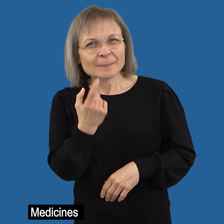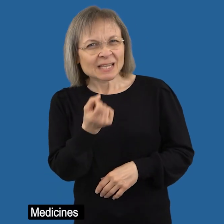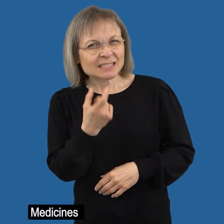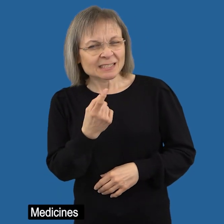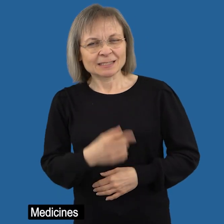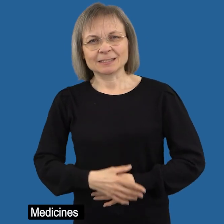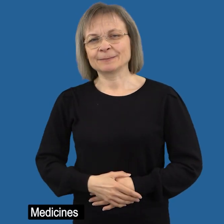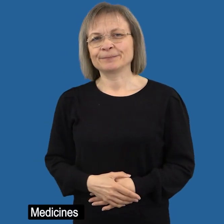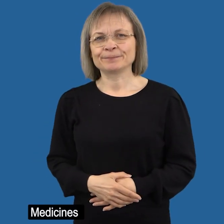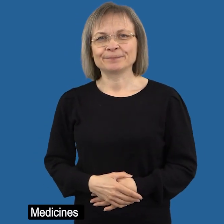Medicines.